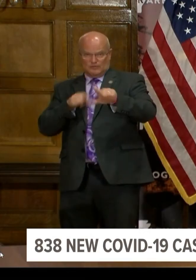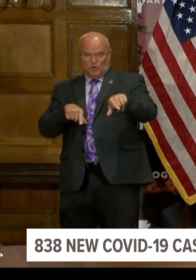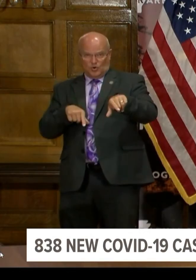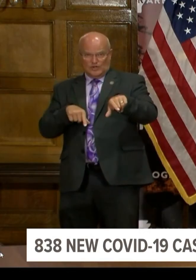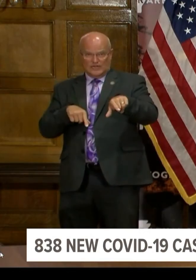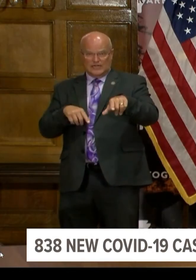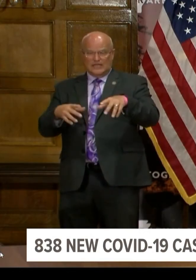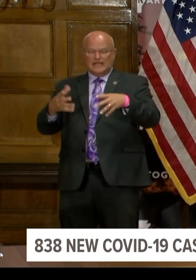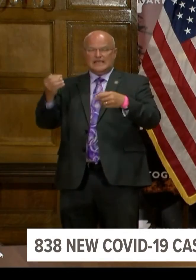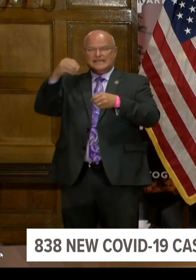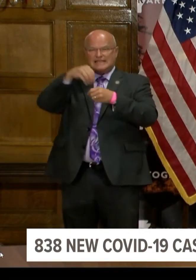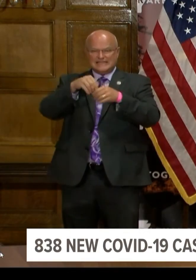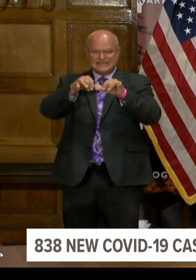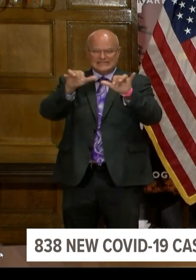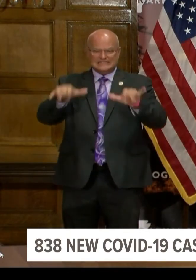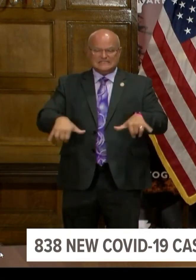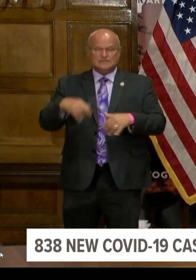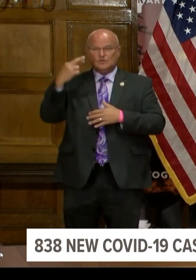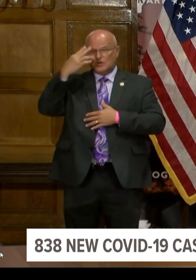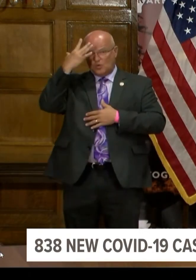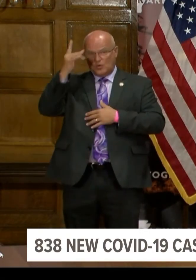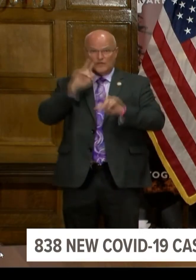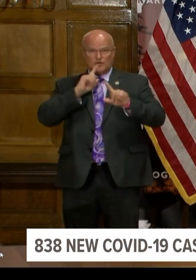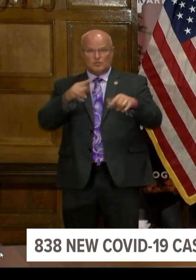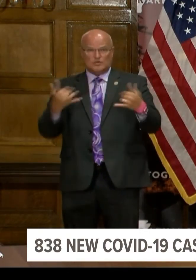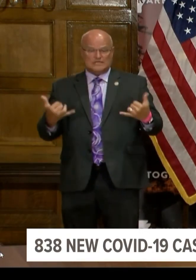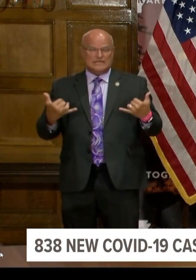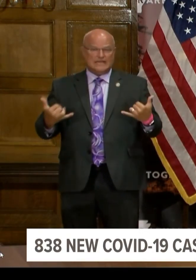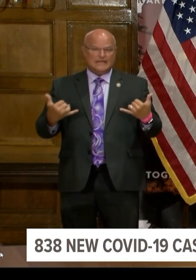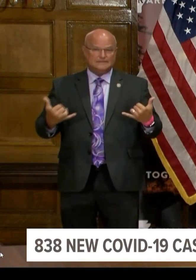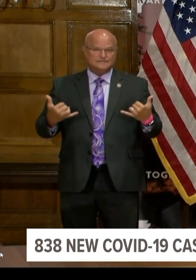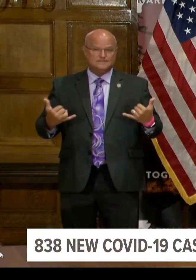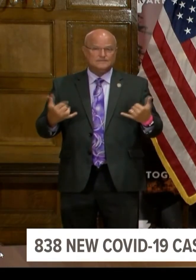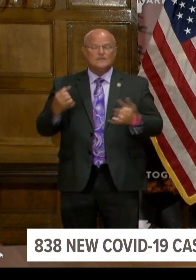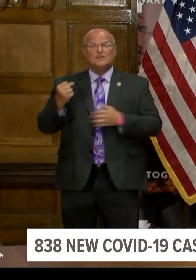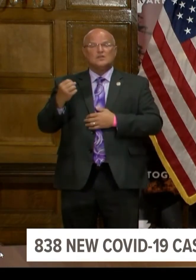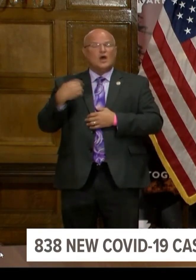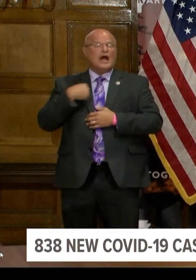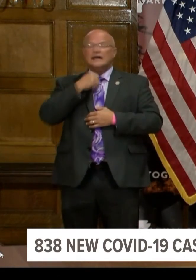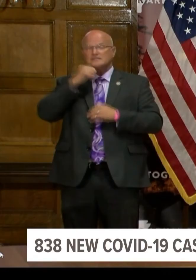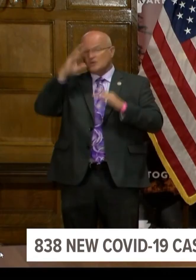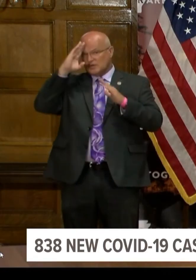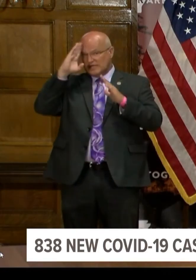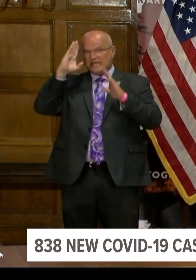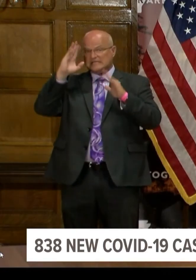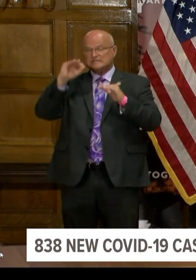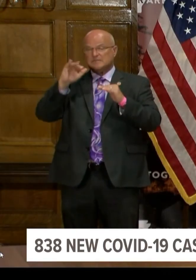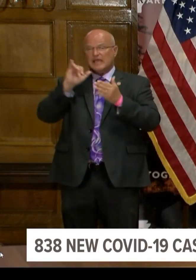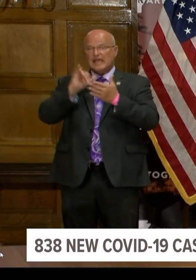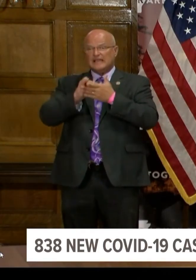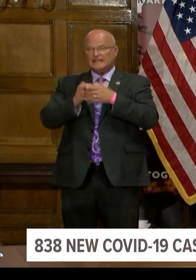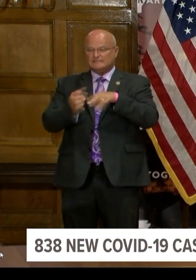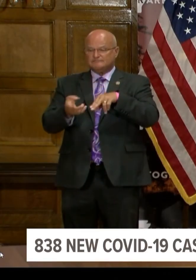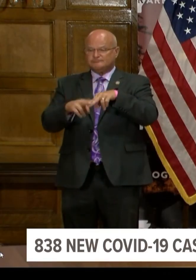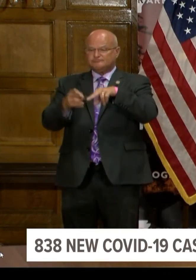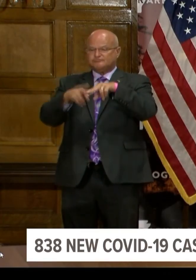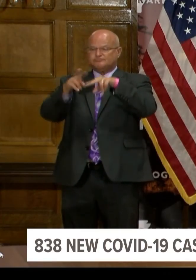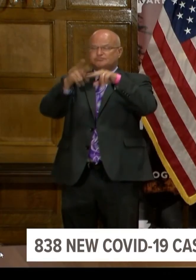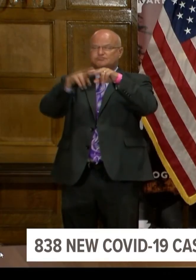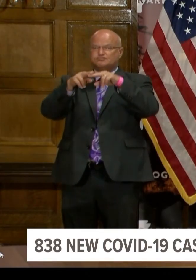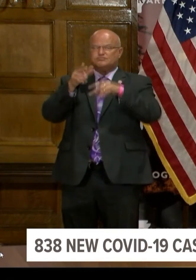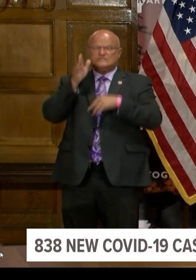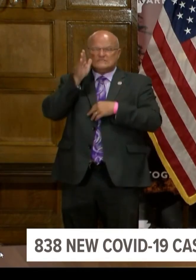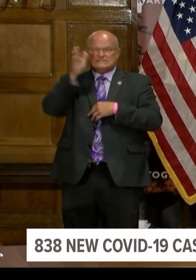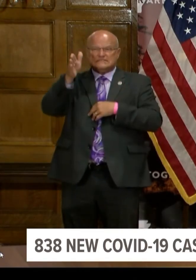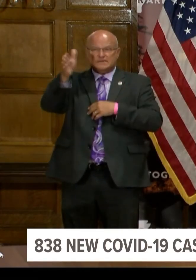and getting into the system is the reason they're being reported today. And so I don't expect that increase in the